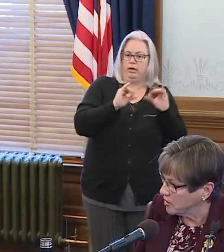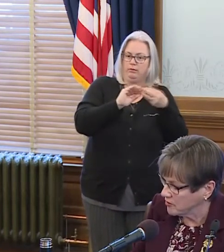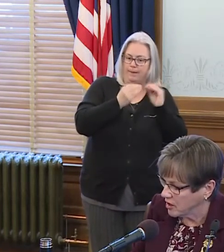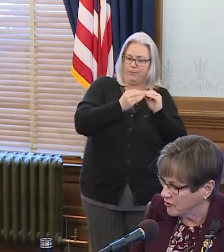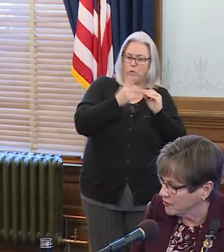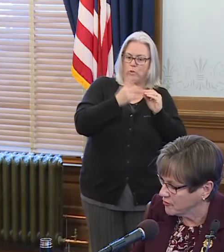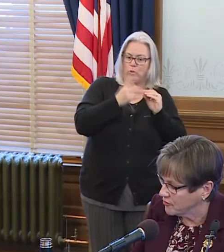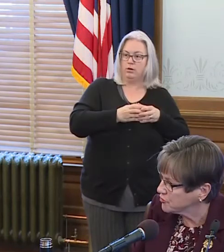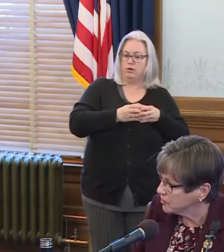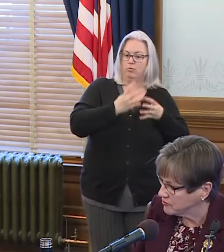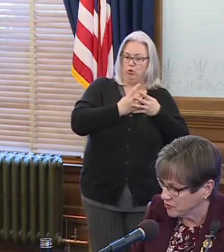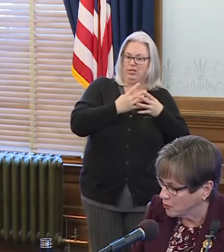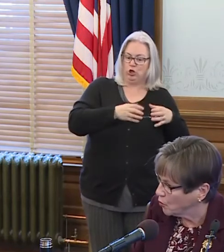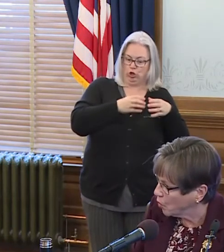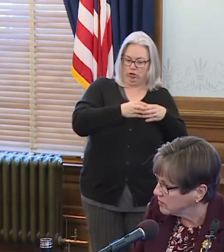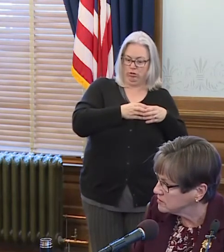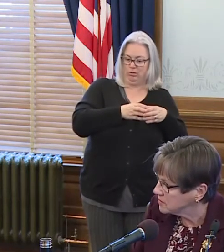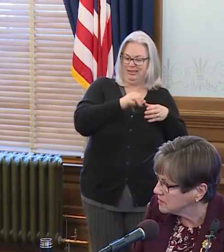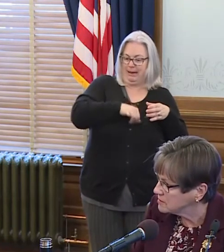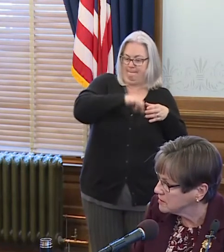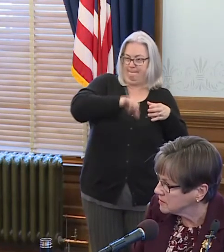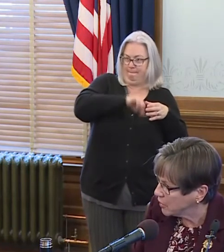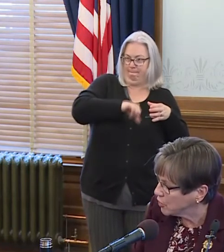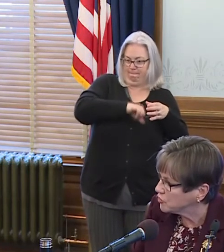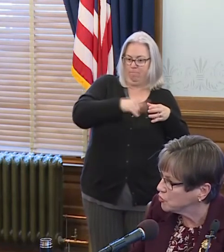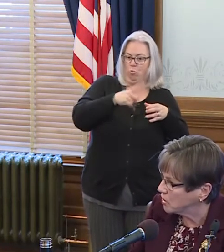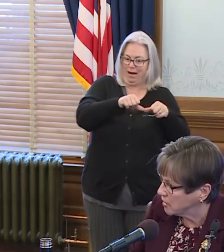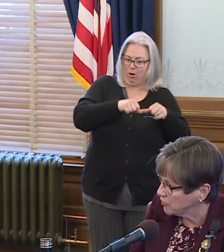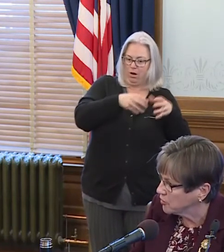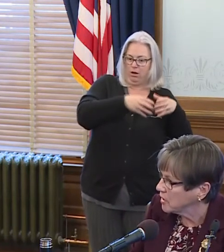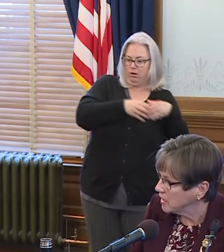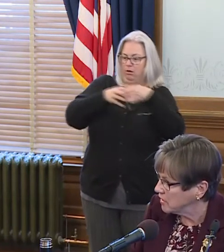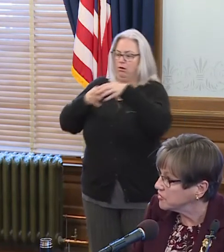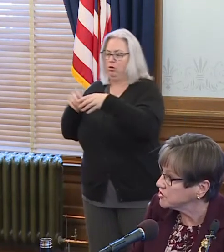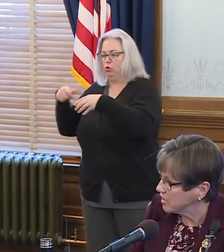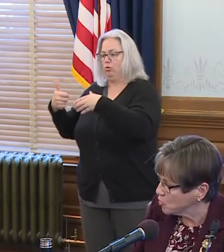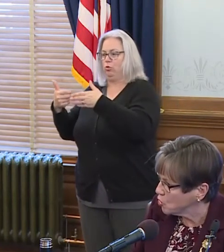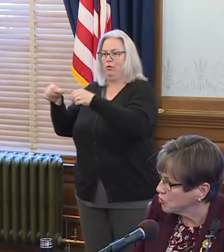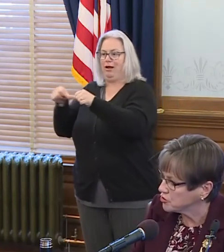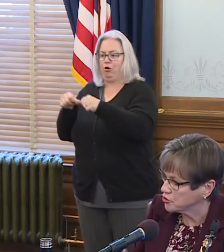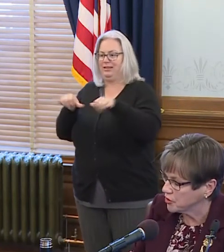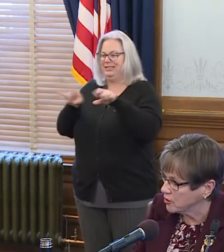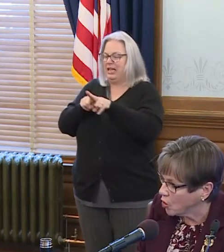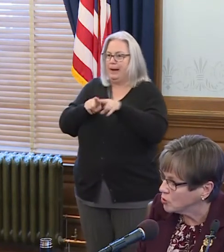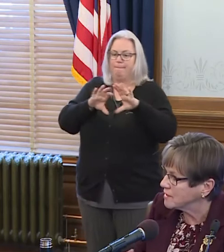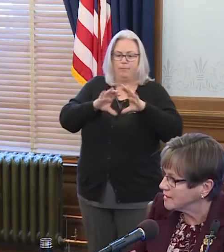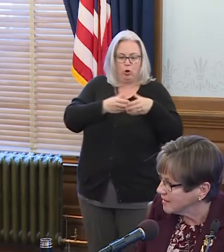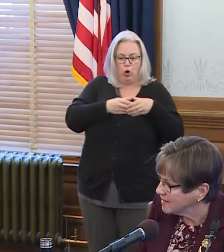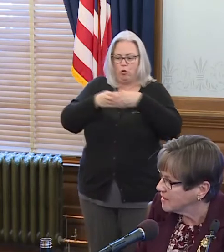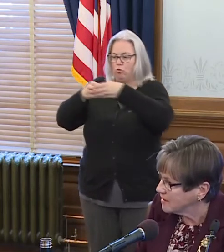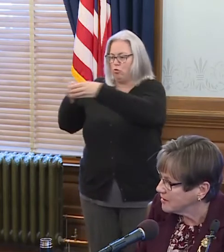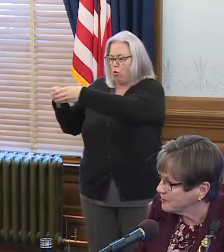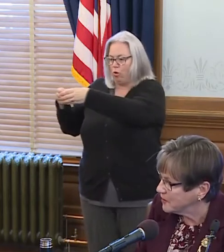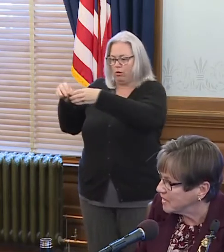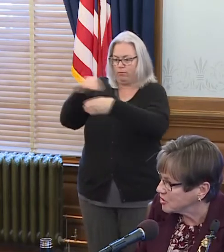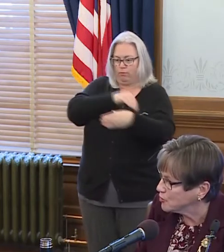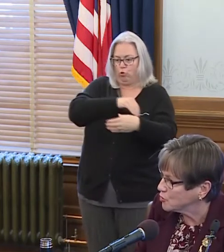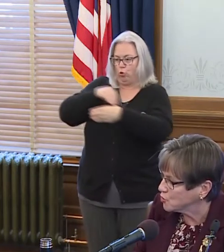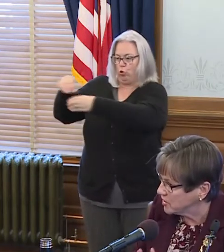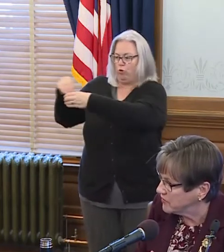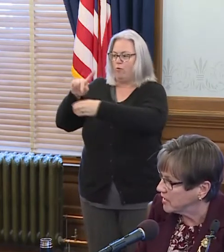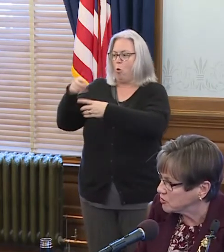group from one area to another in the same cohort. So they're only